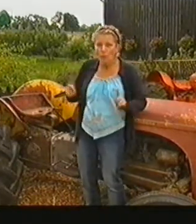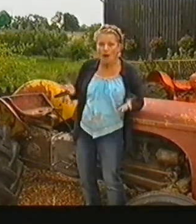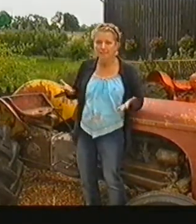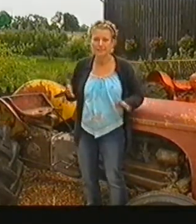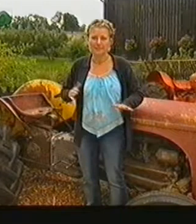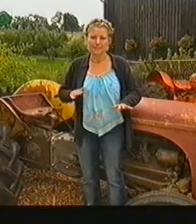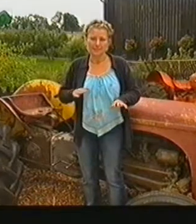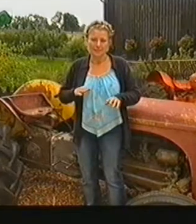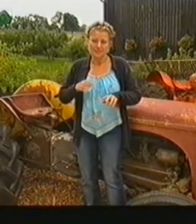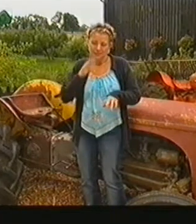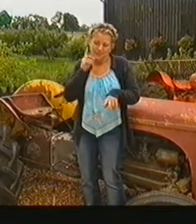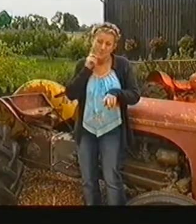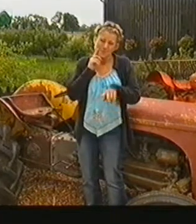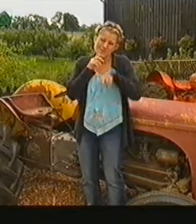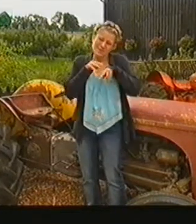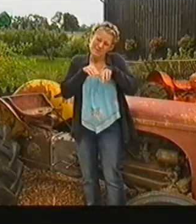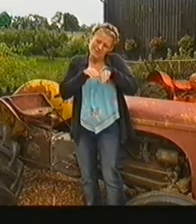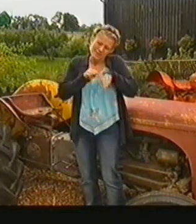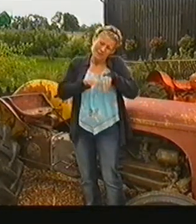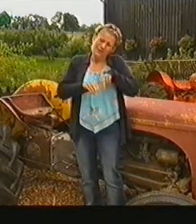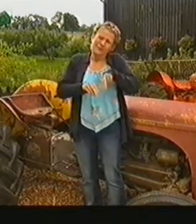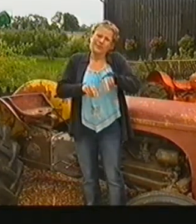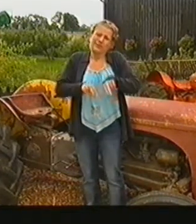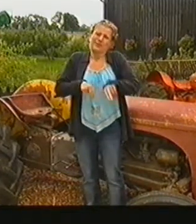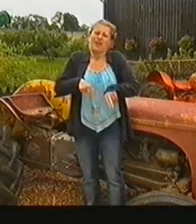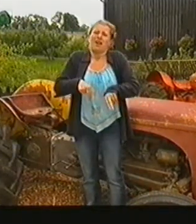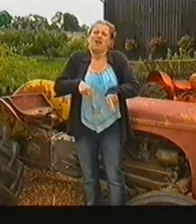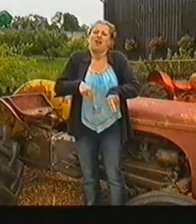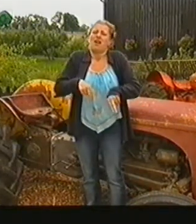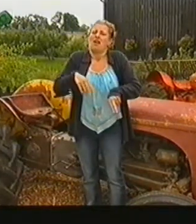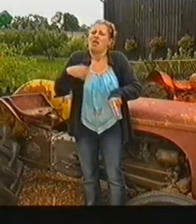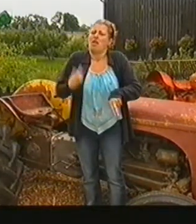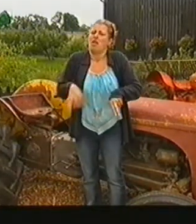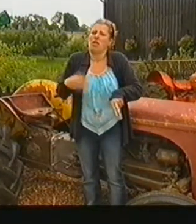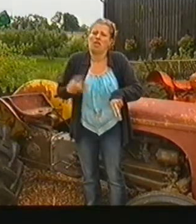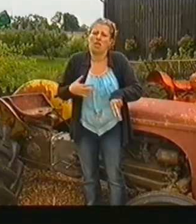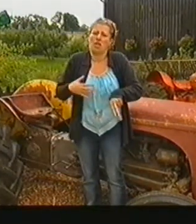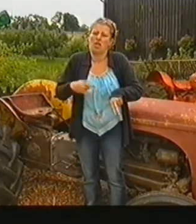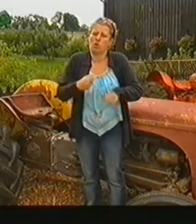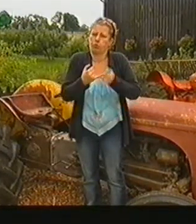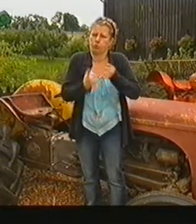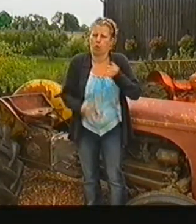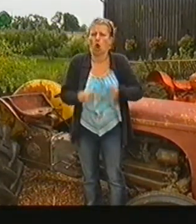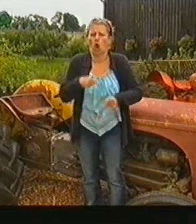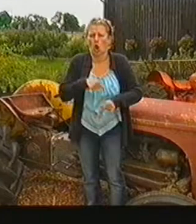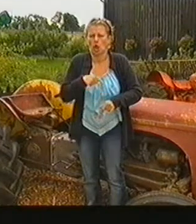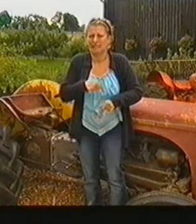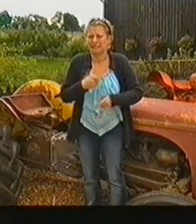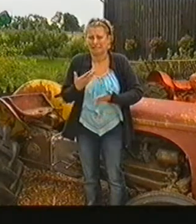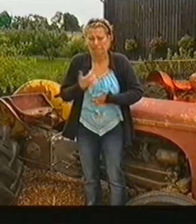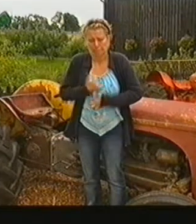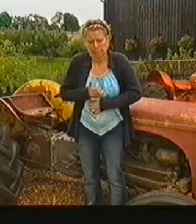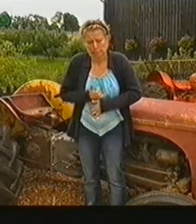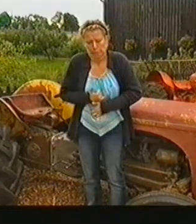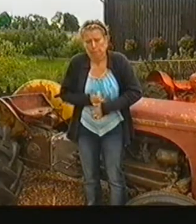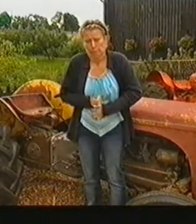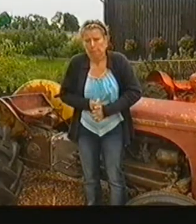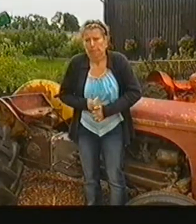what you want us to do." Slowly Mrs. Fox got to her feet. She was suffering more than any of them from the lack